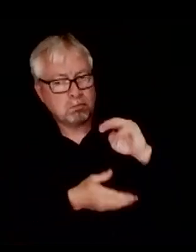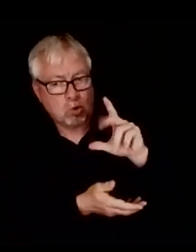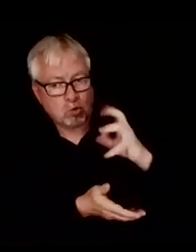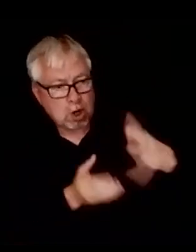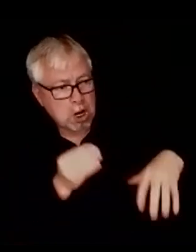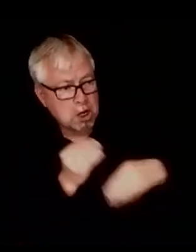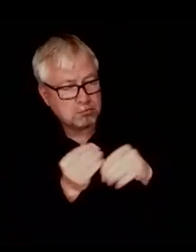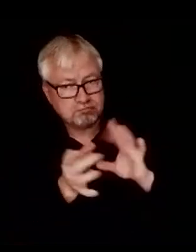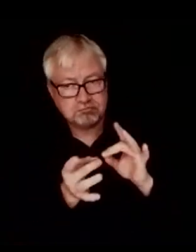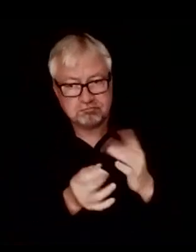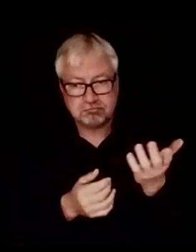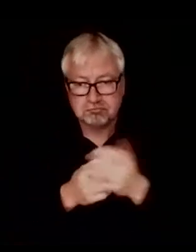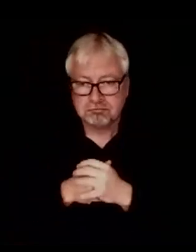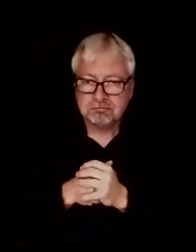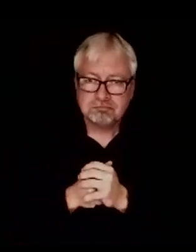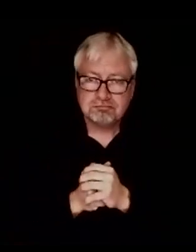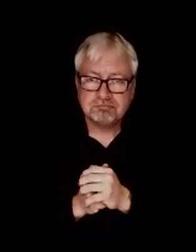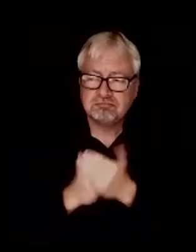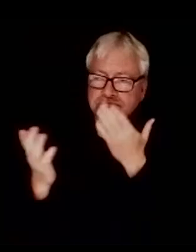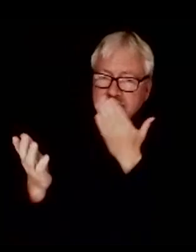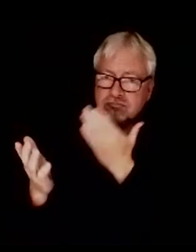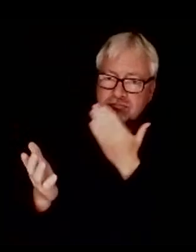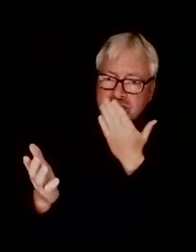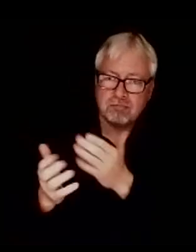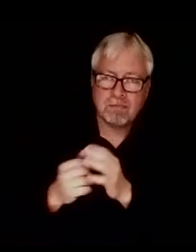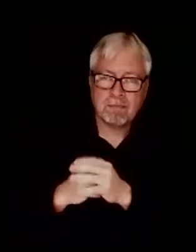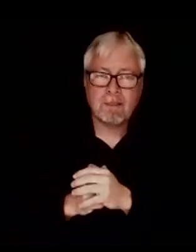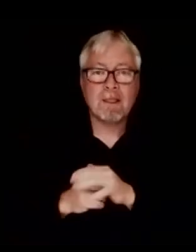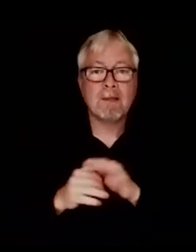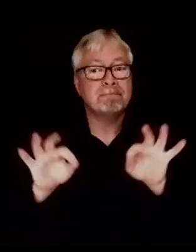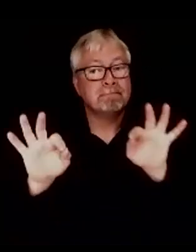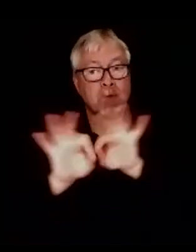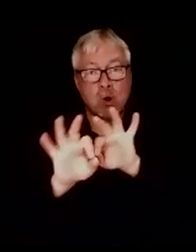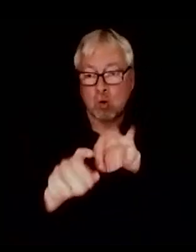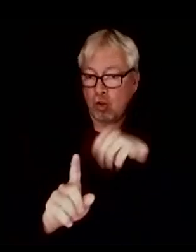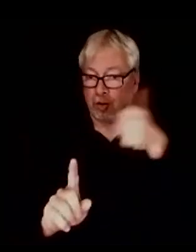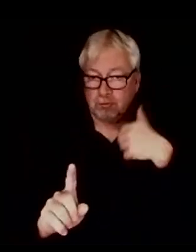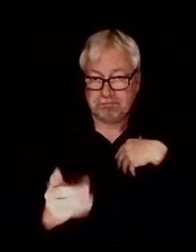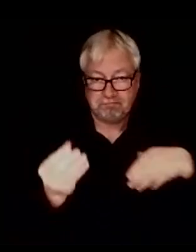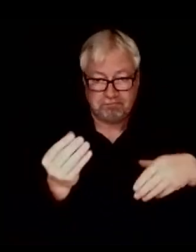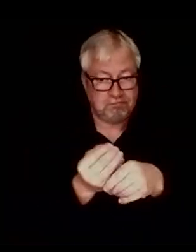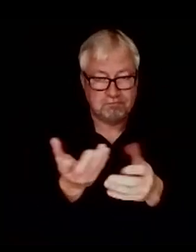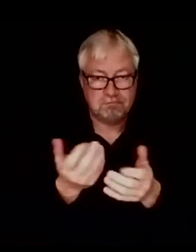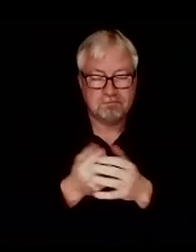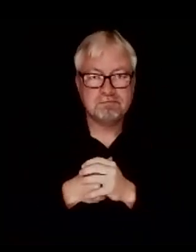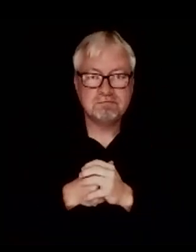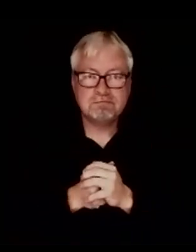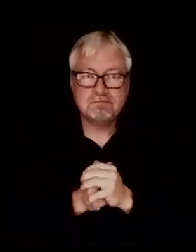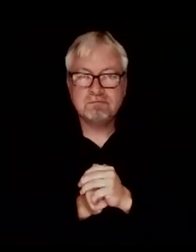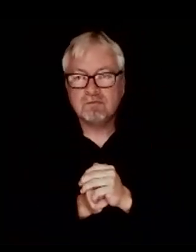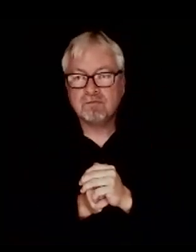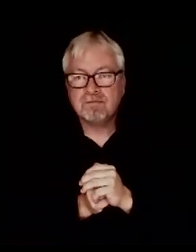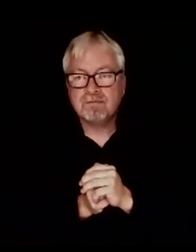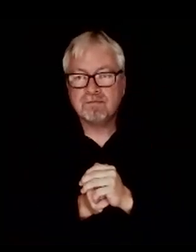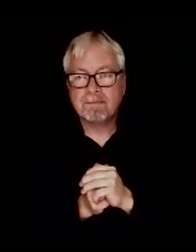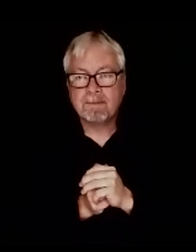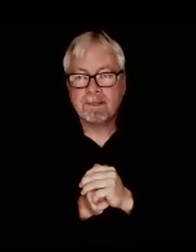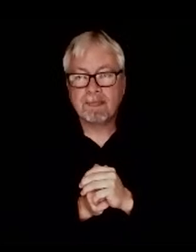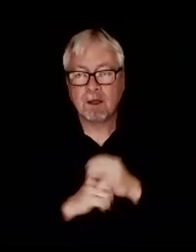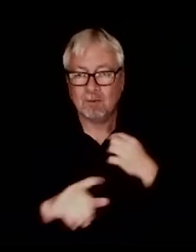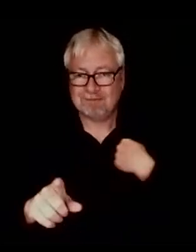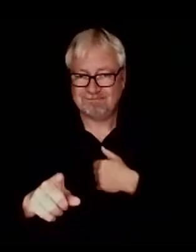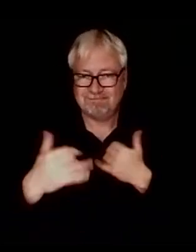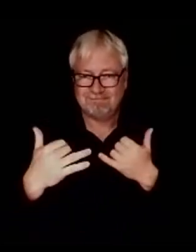Thank you, Commissioner Malcolm. I think the other piece is that we have had in the safe learning plan from the very beginning a really scaffold approach and being really